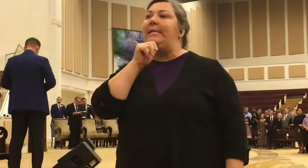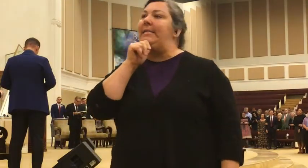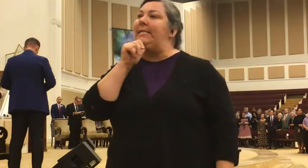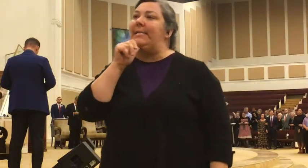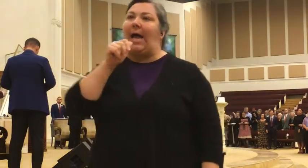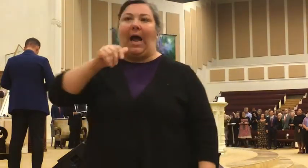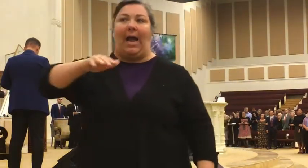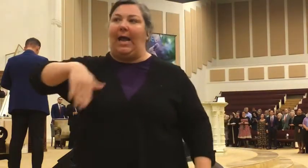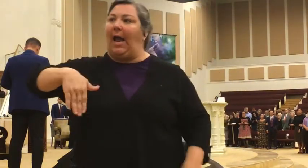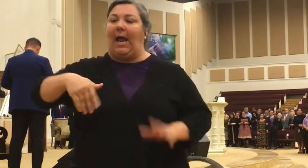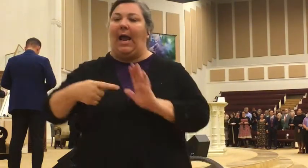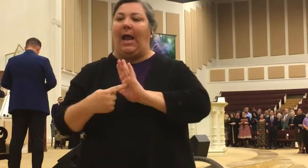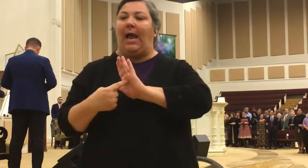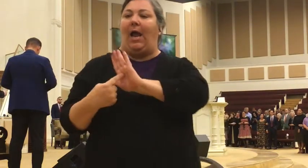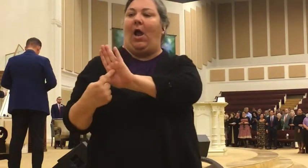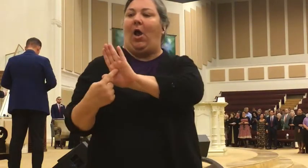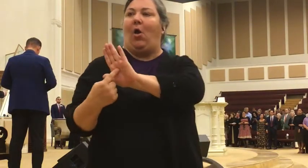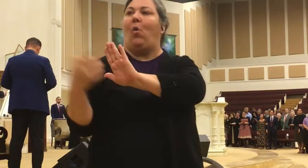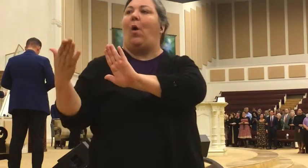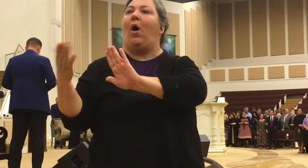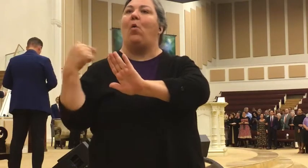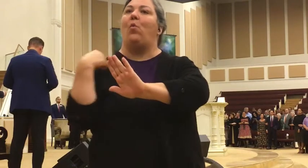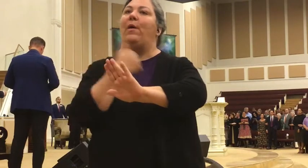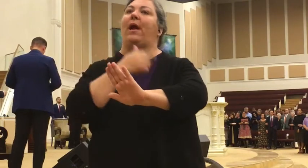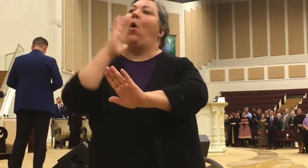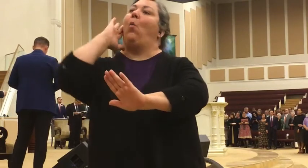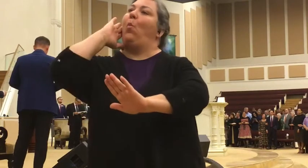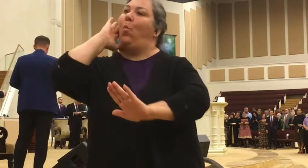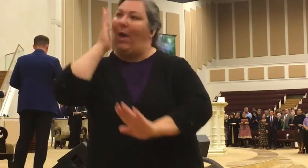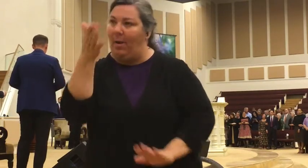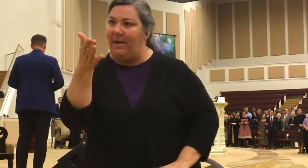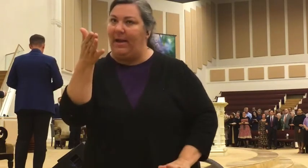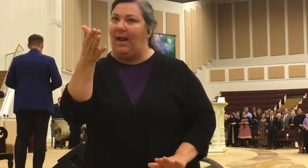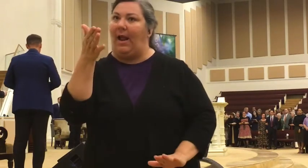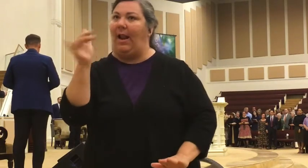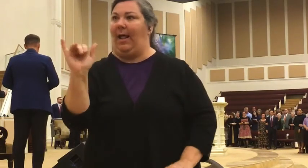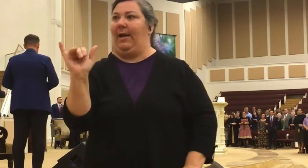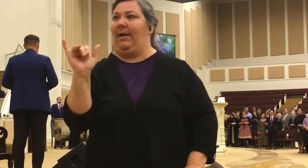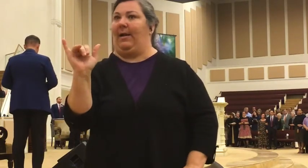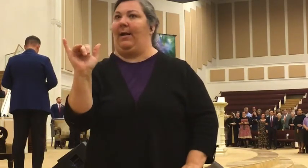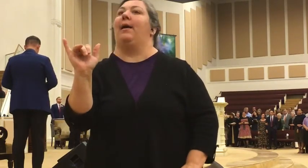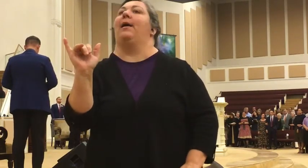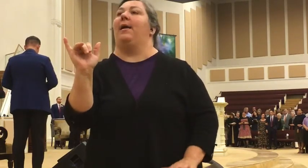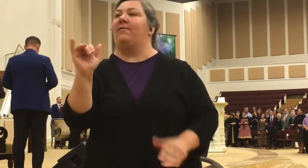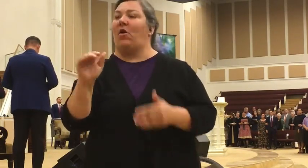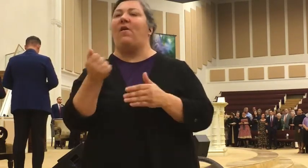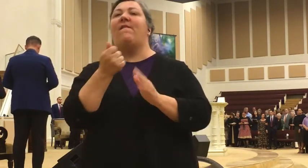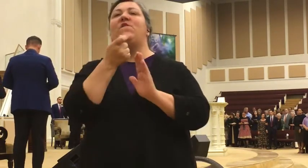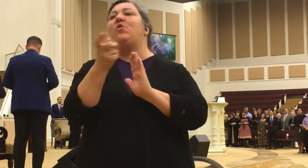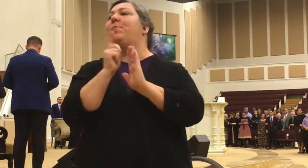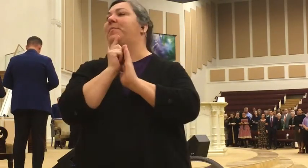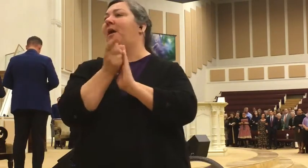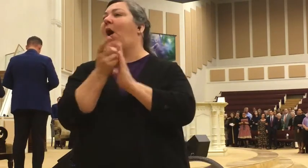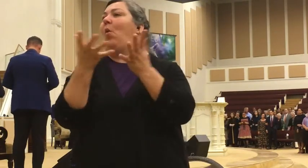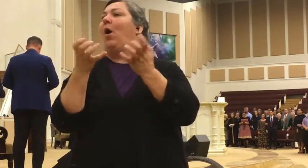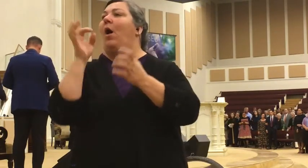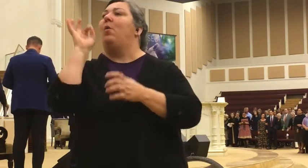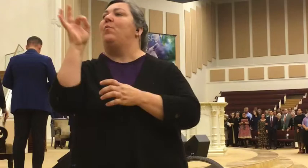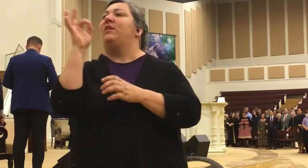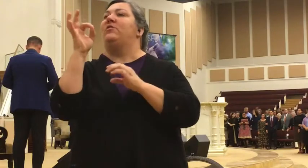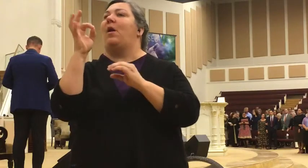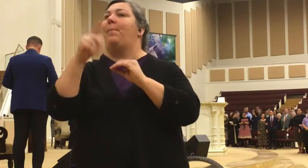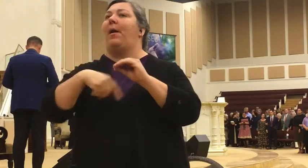appear what we shall be. For the next few minutes on a Sunday night, I just want to preach to you